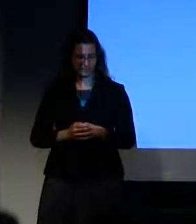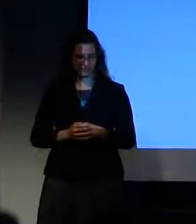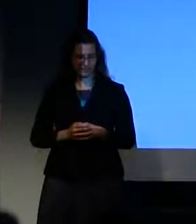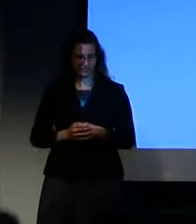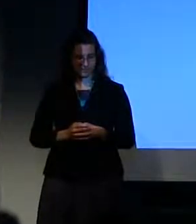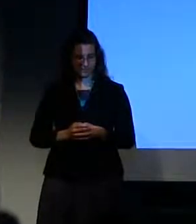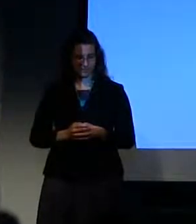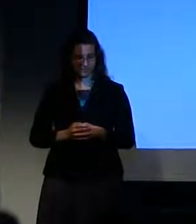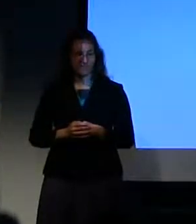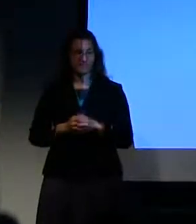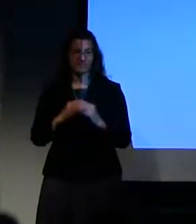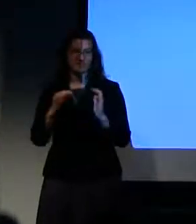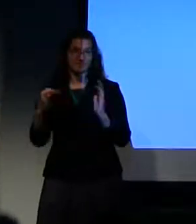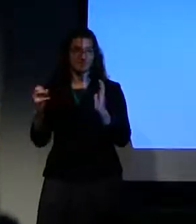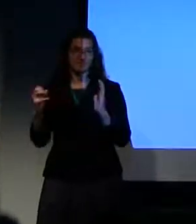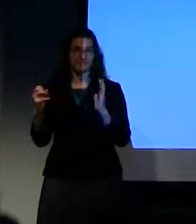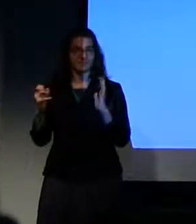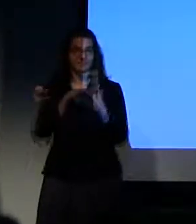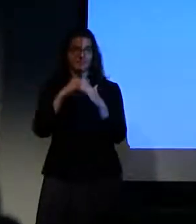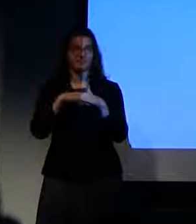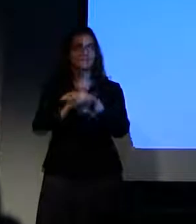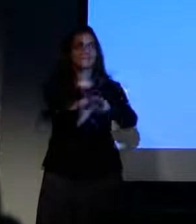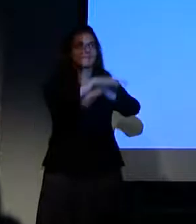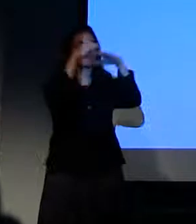Oh, to return to paradise.